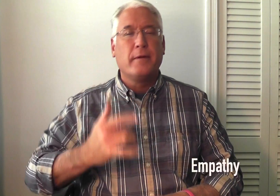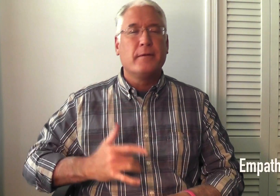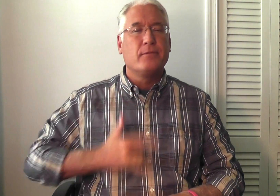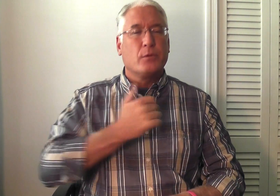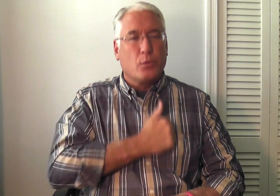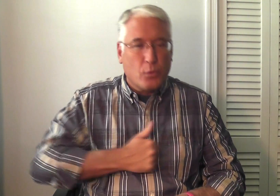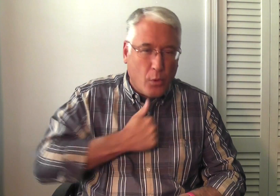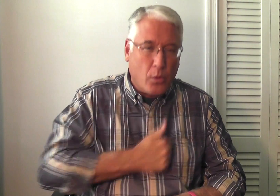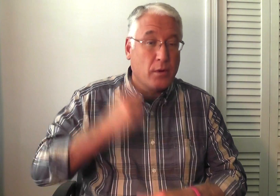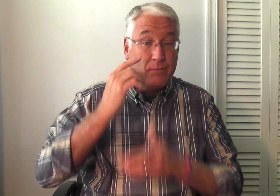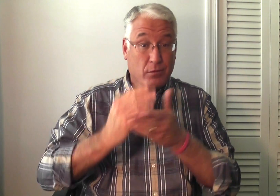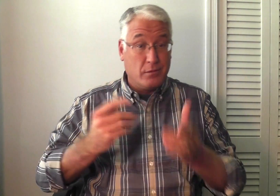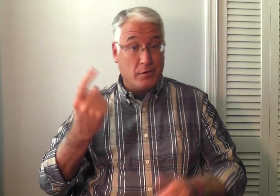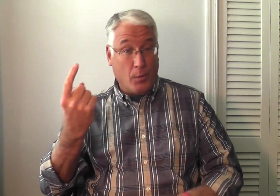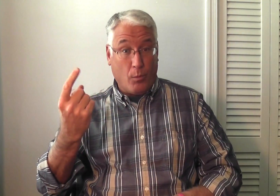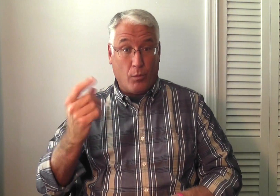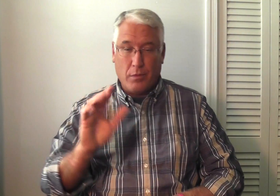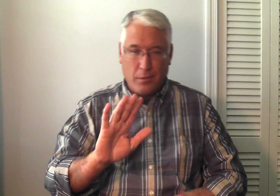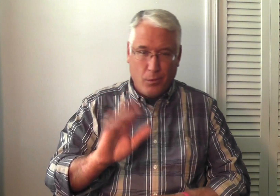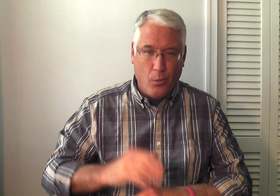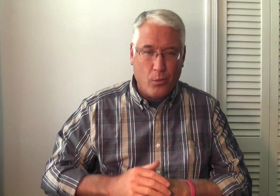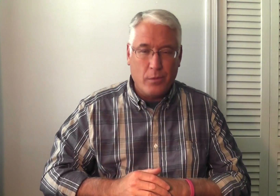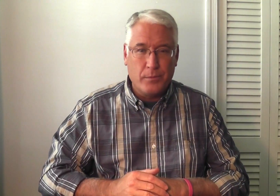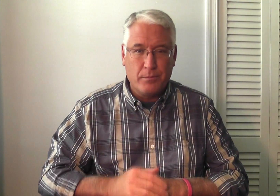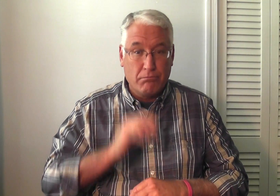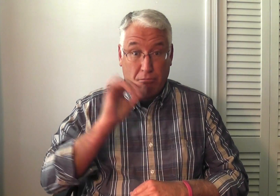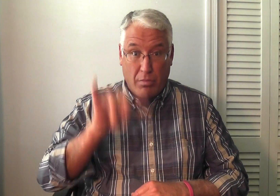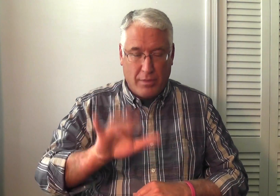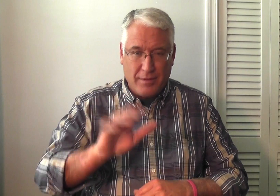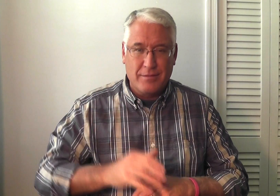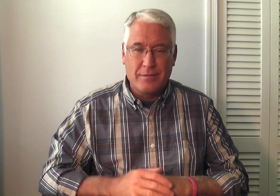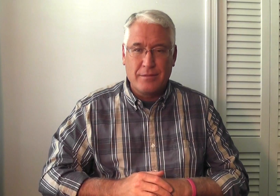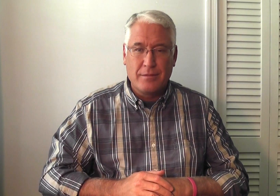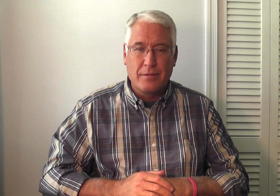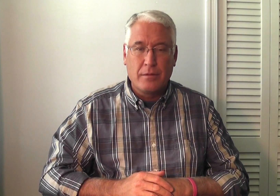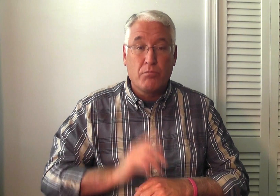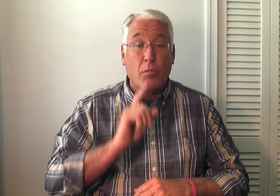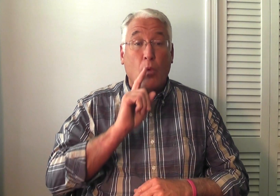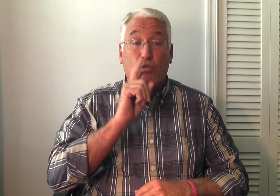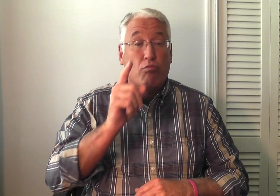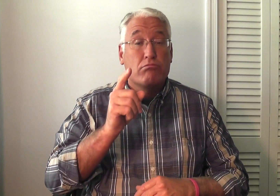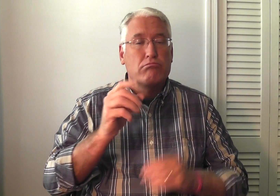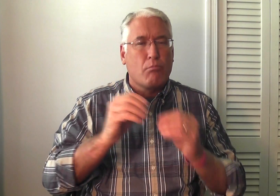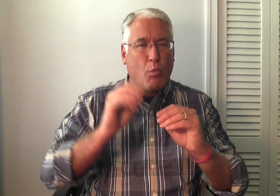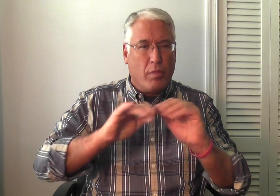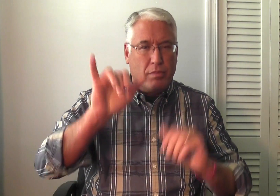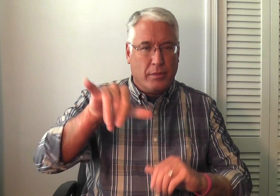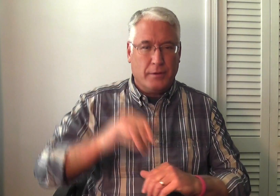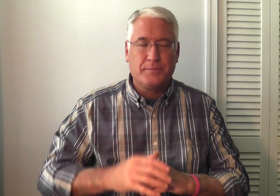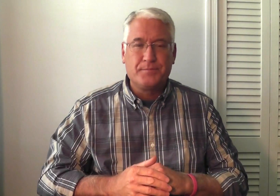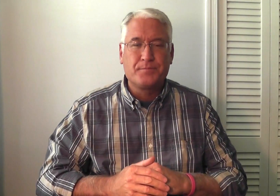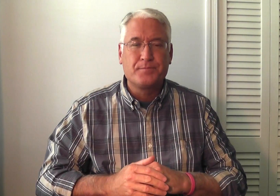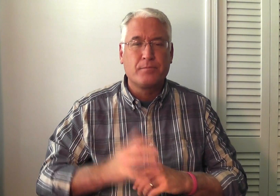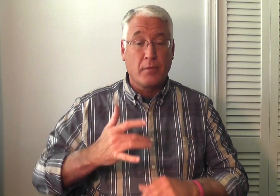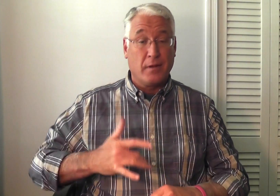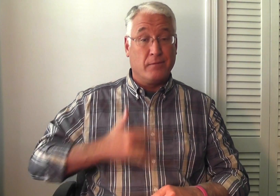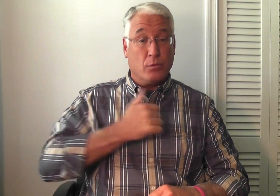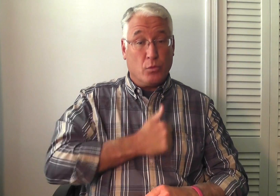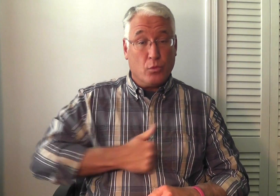empathy does not only mean to feel sorry for someone. No, what really, it means more than